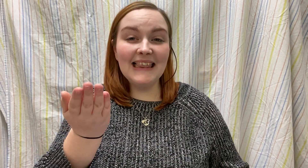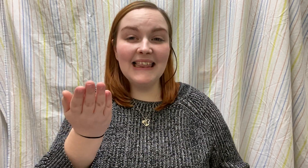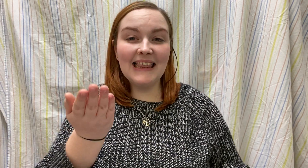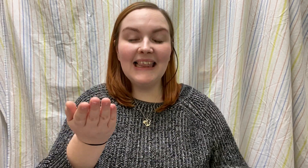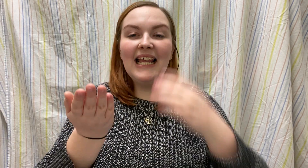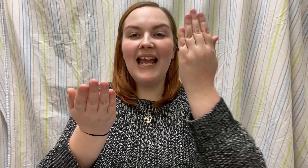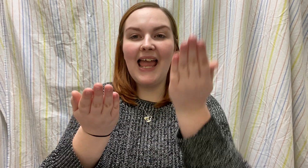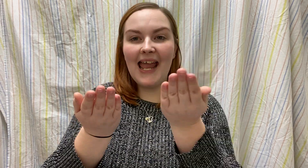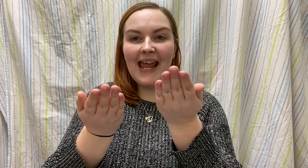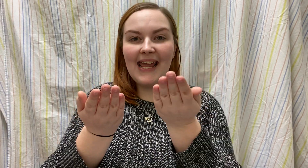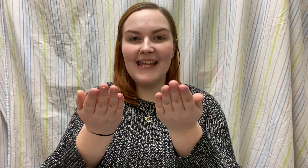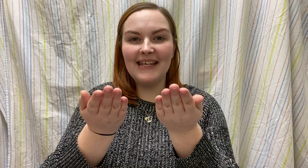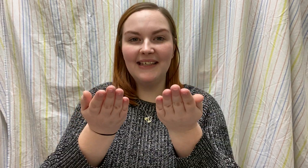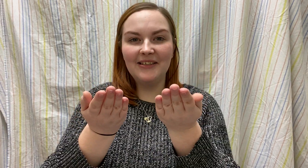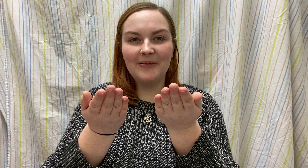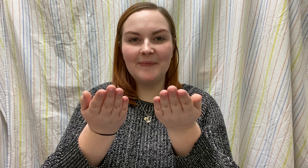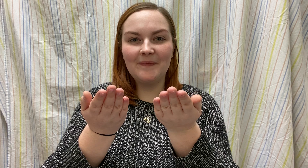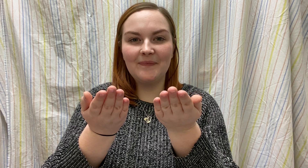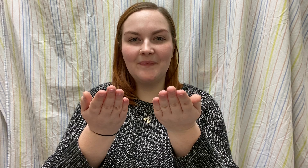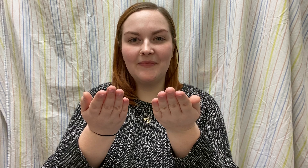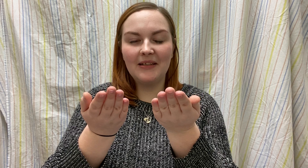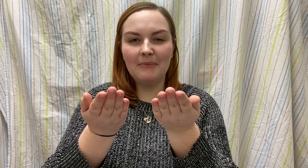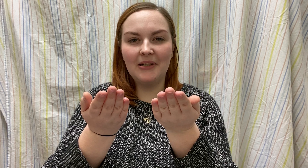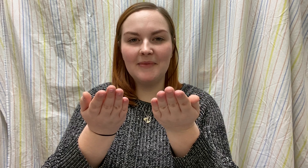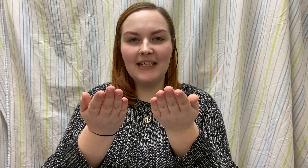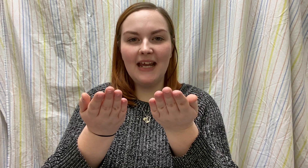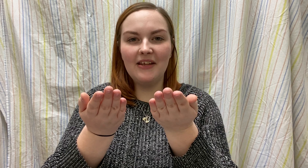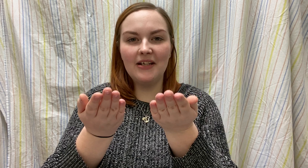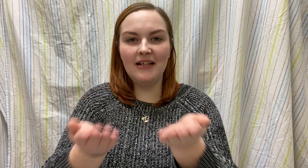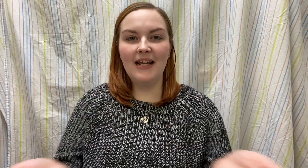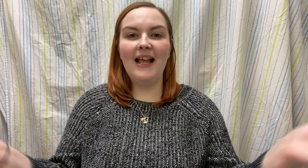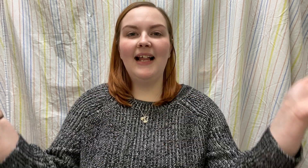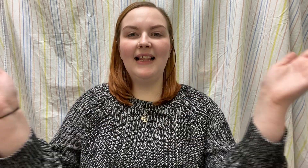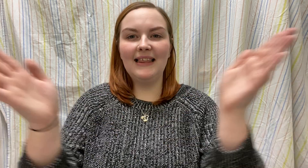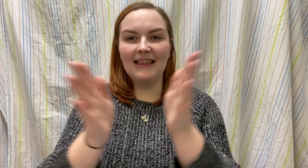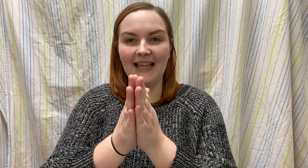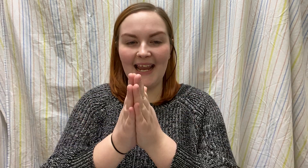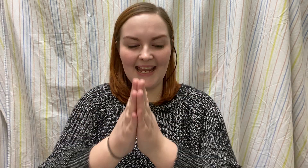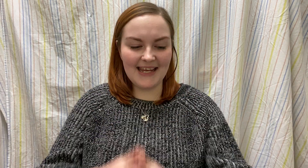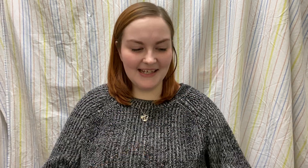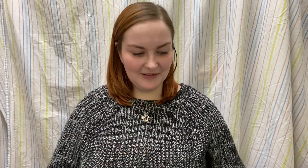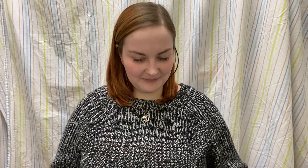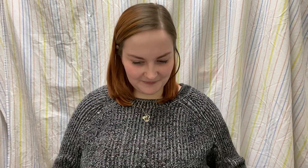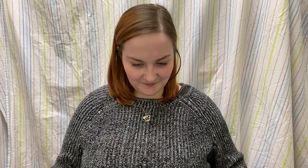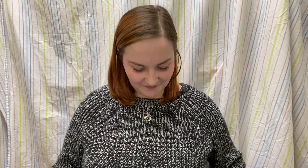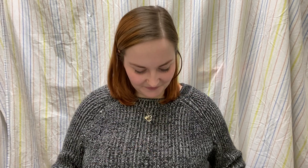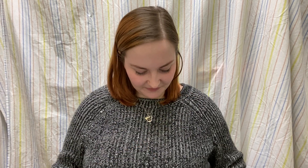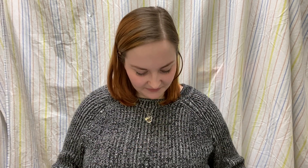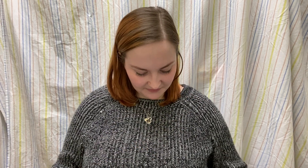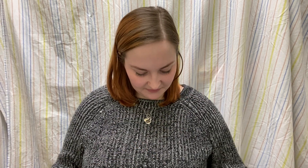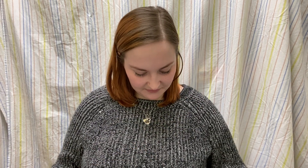L, a. Put them together, lay.